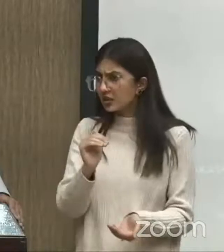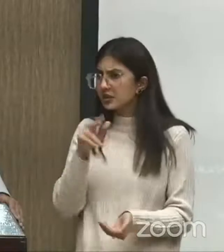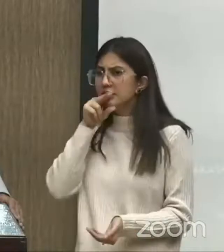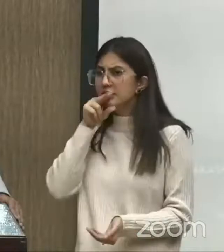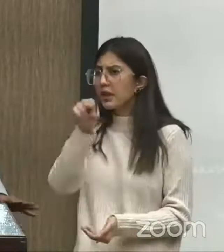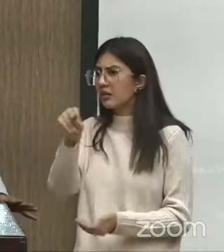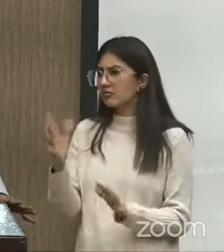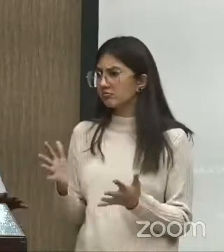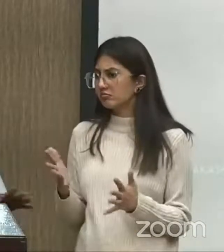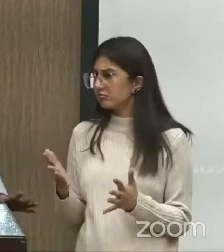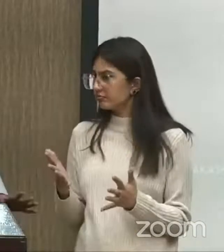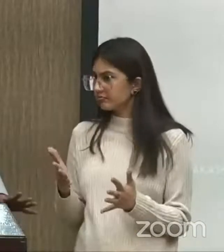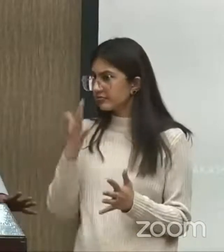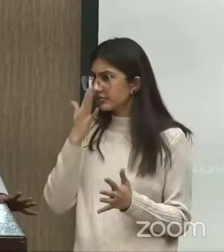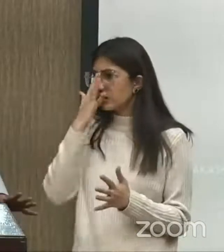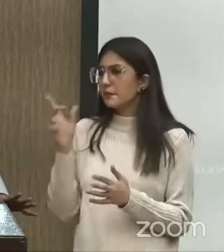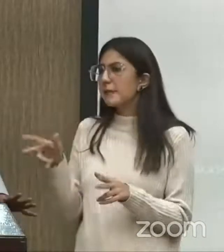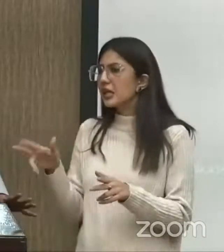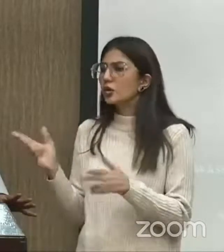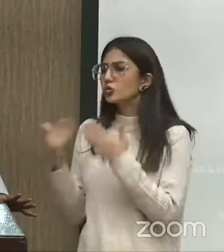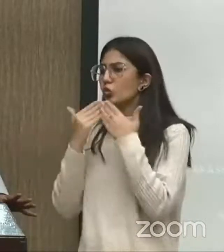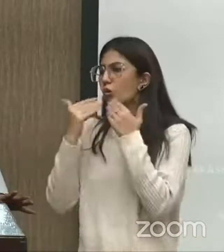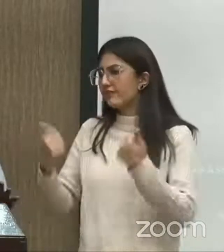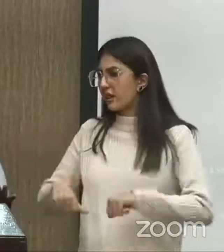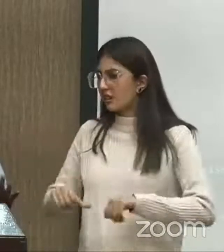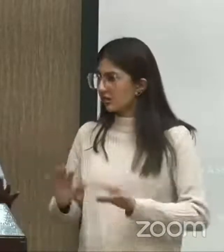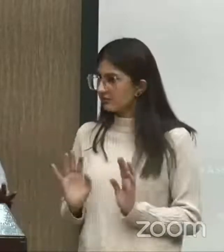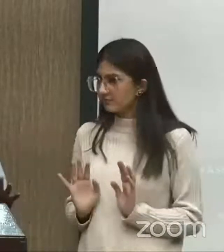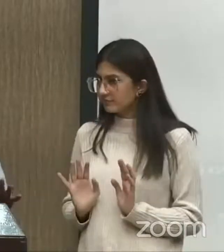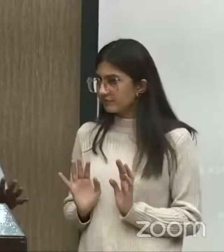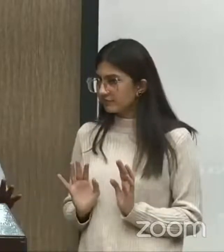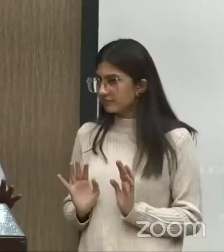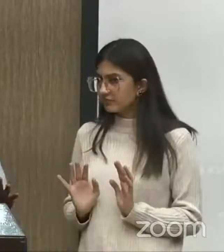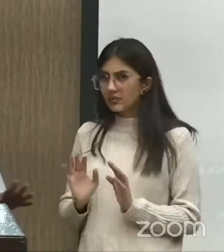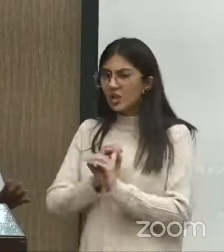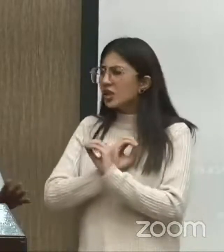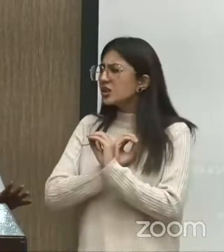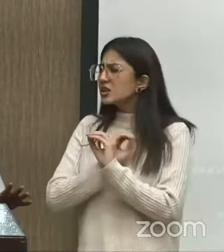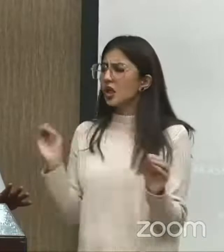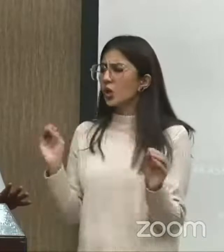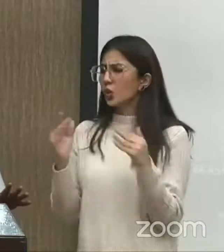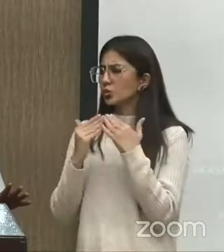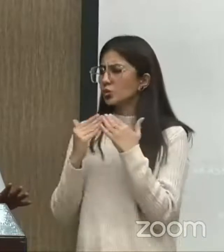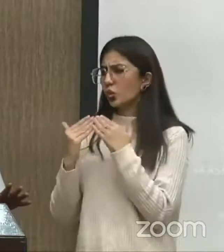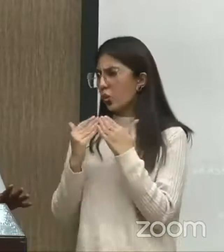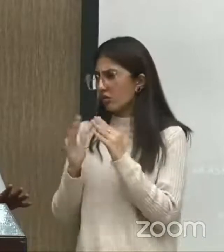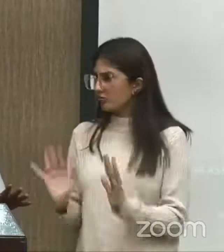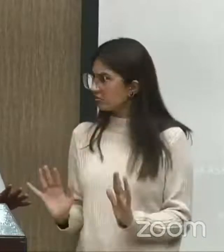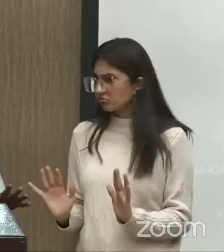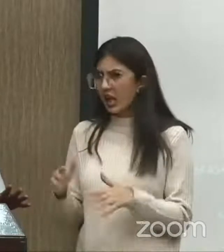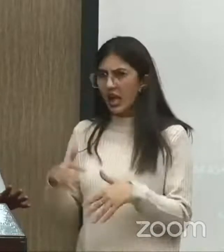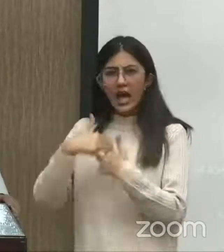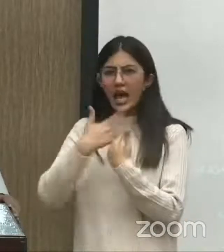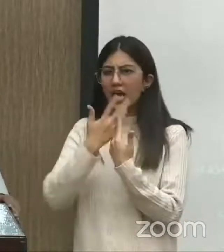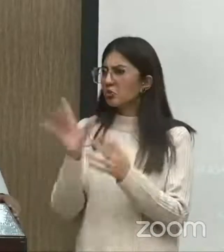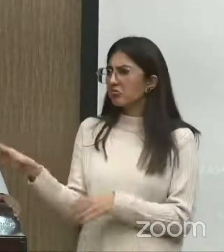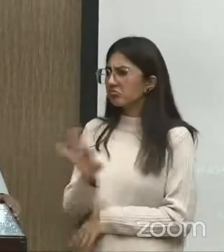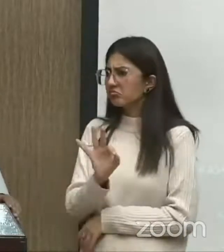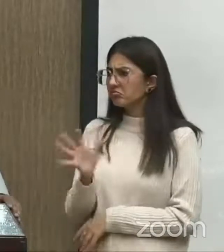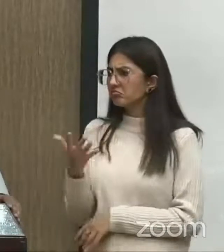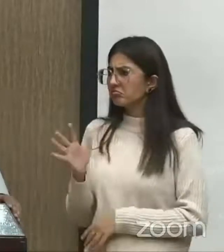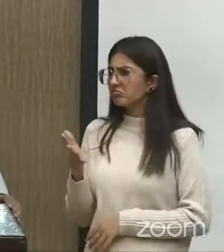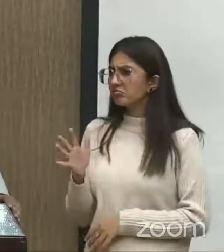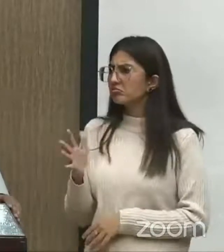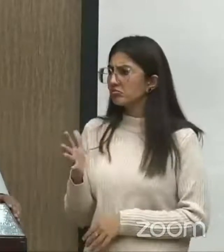speak, which basically meant he can't go to school. He just couldn't go to no school will admit him because he